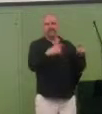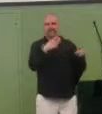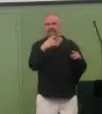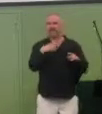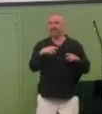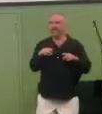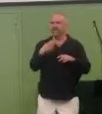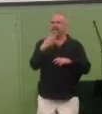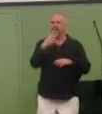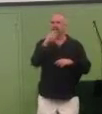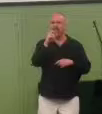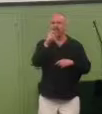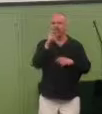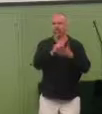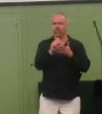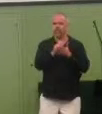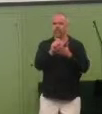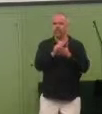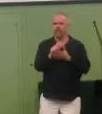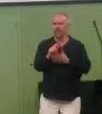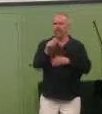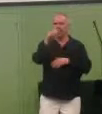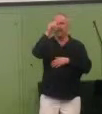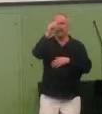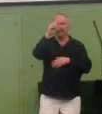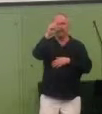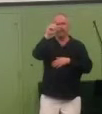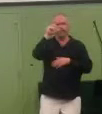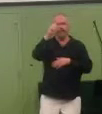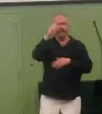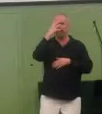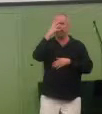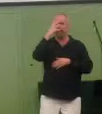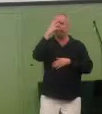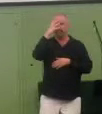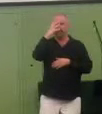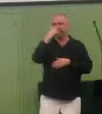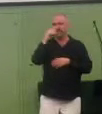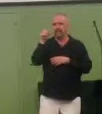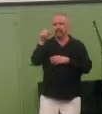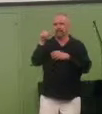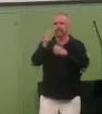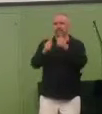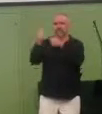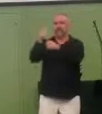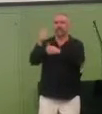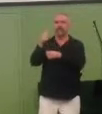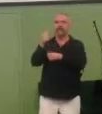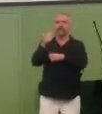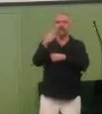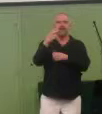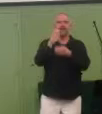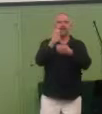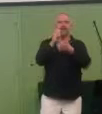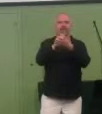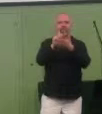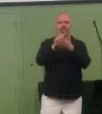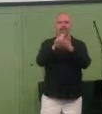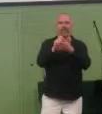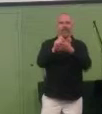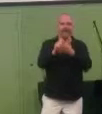male beauty was superior, and even wrote in anger about a female stylist who, quote, butchered the hair of a man he